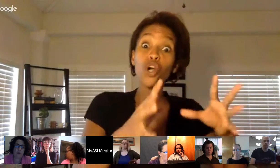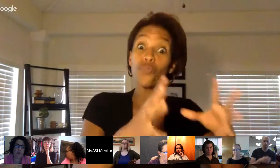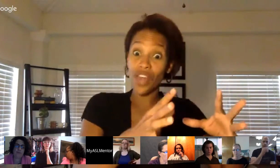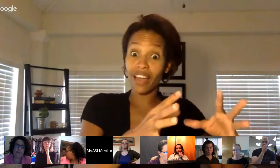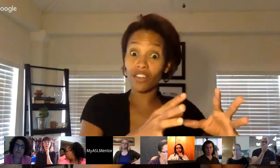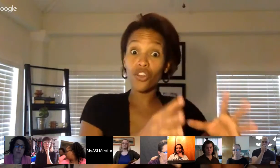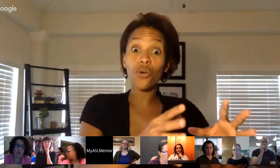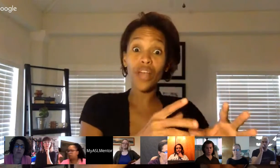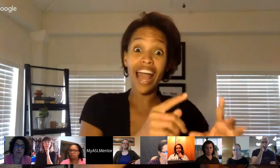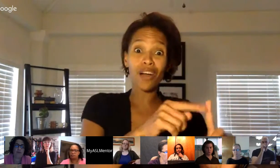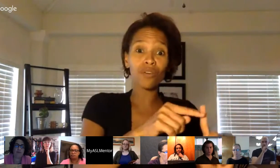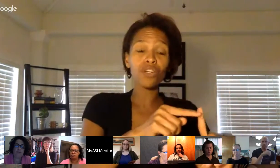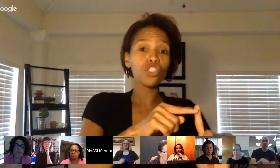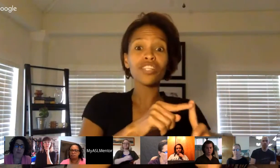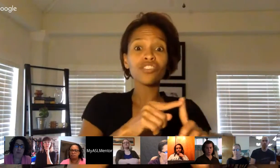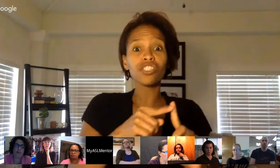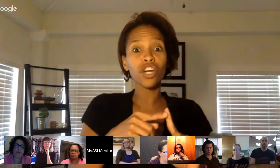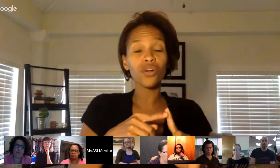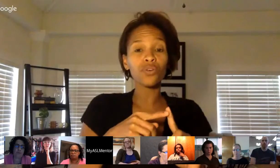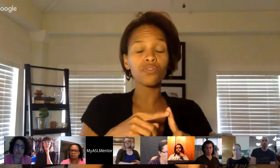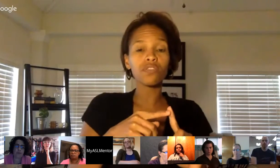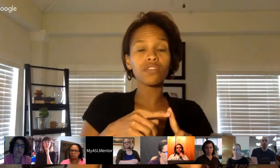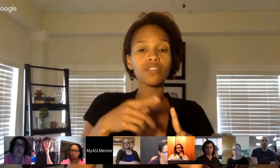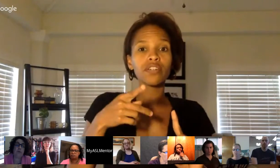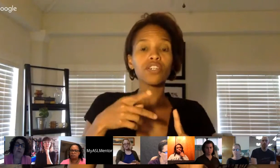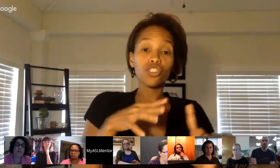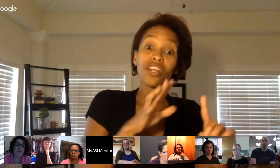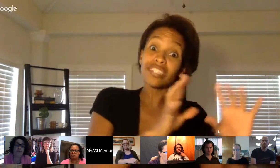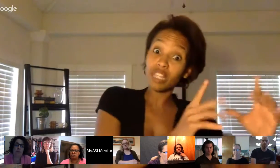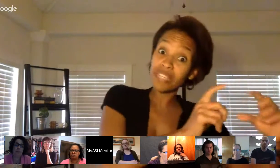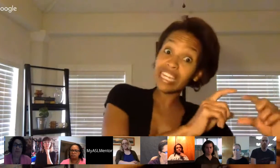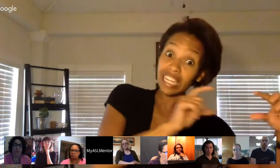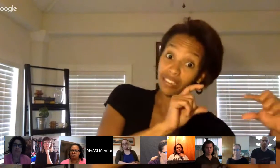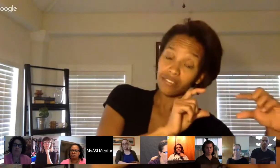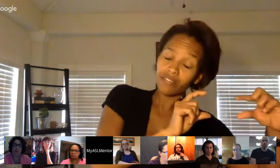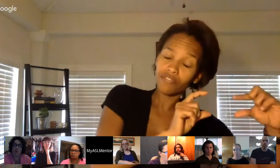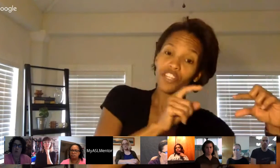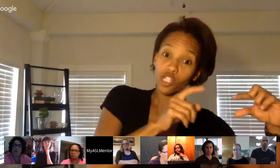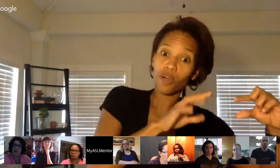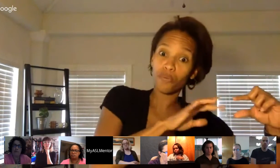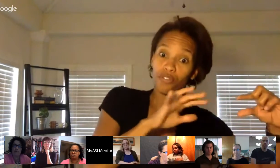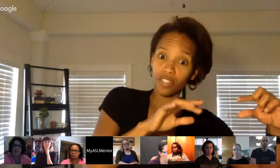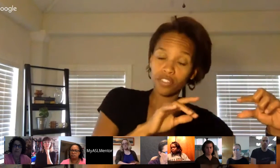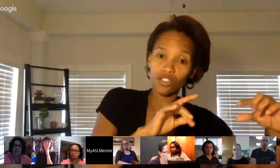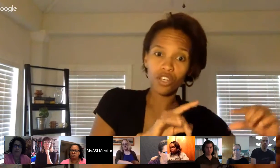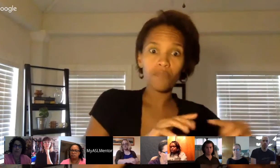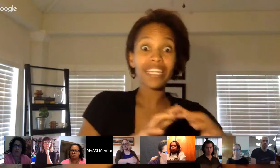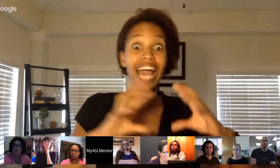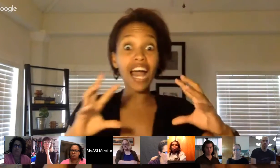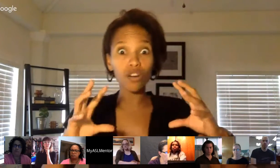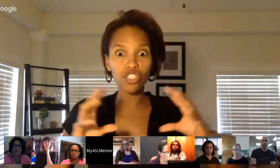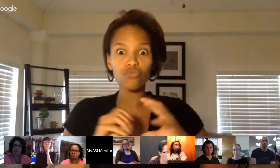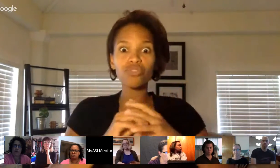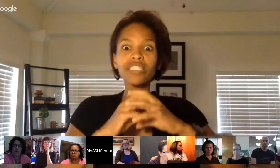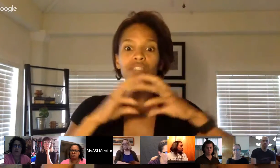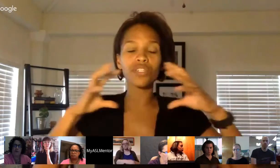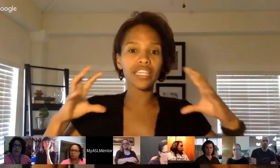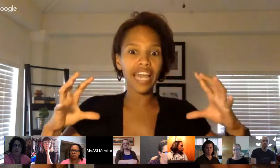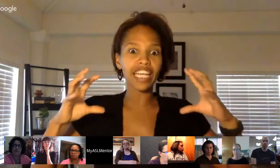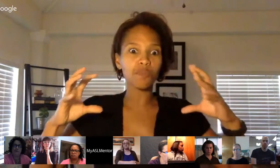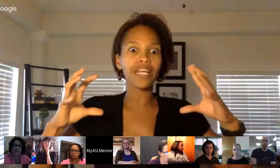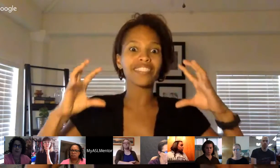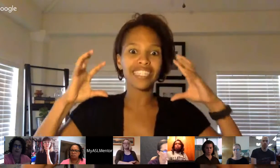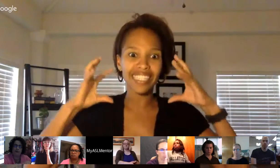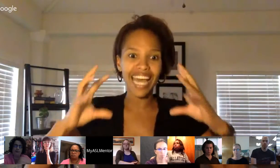so note how she doesn't just go, she does at the beginning, fingerspell privilege, but now she really,